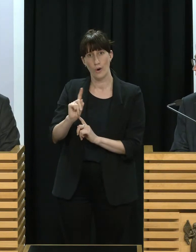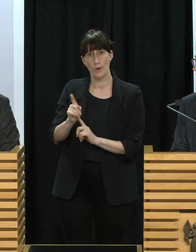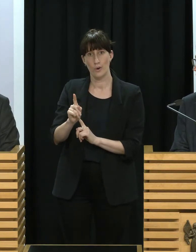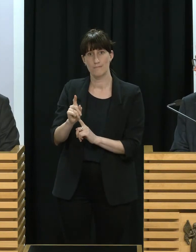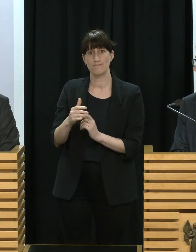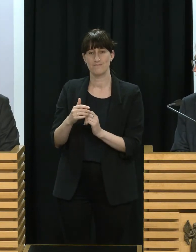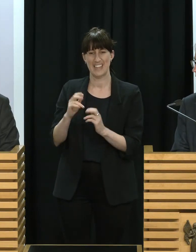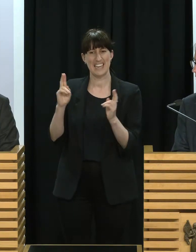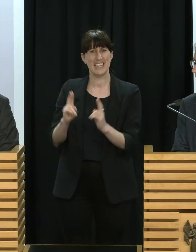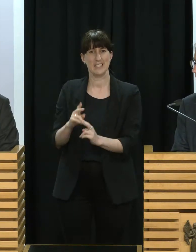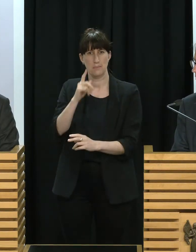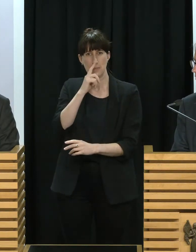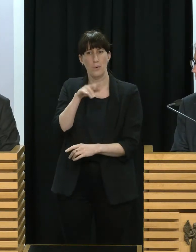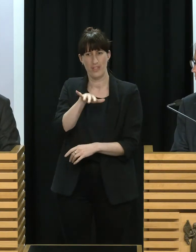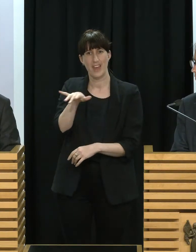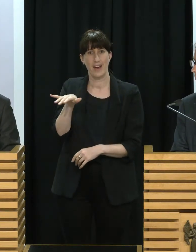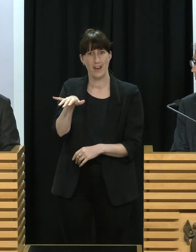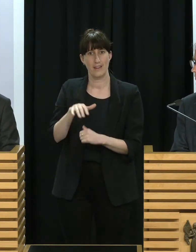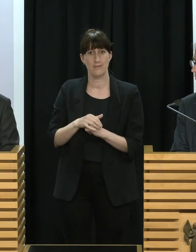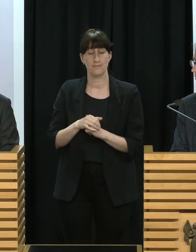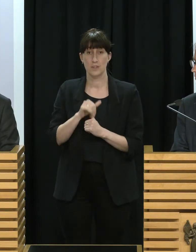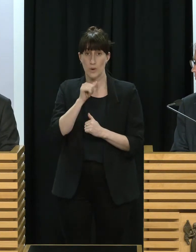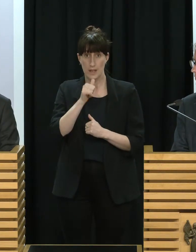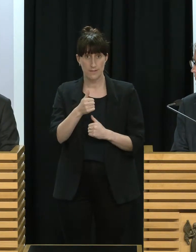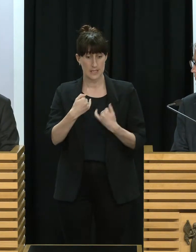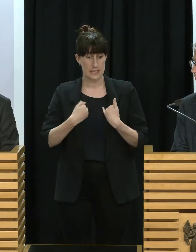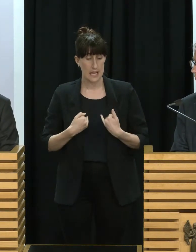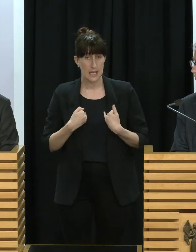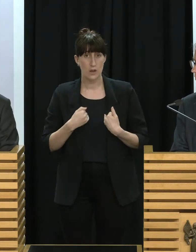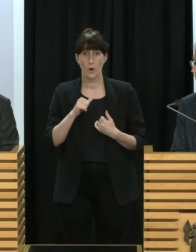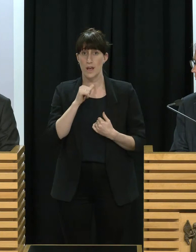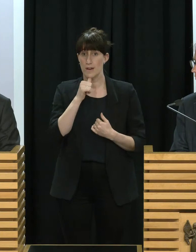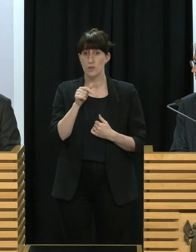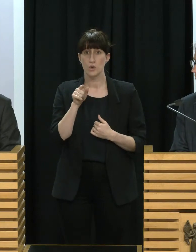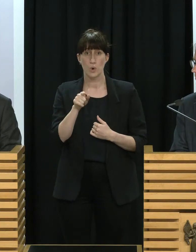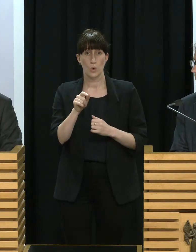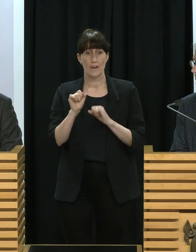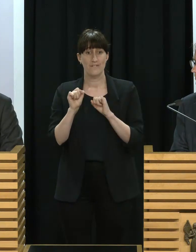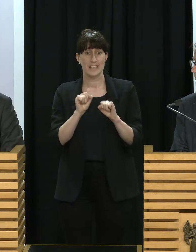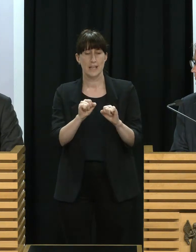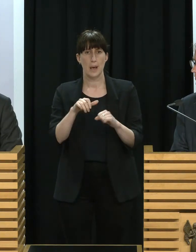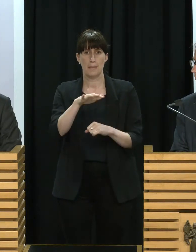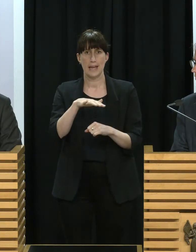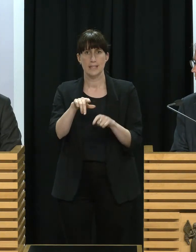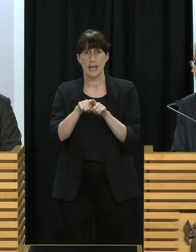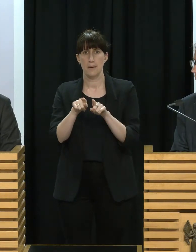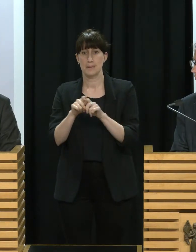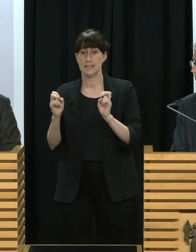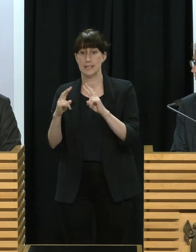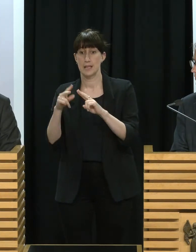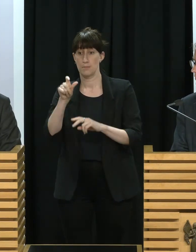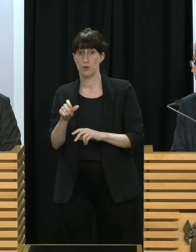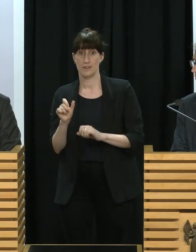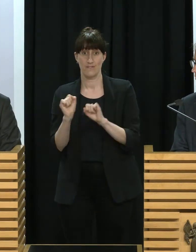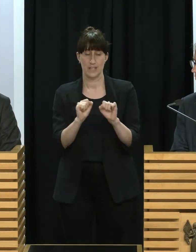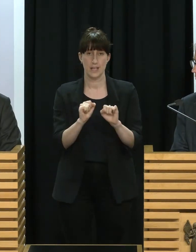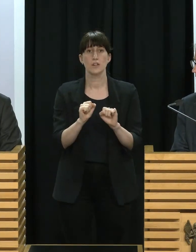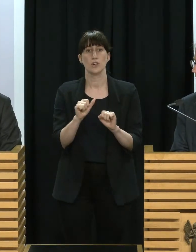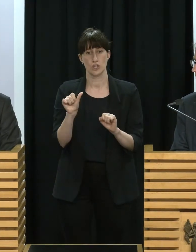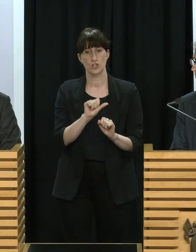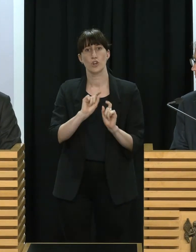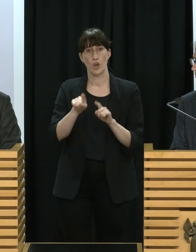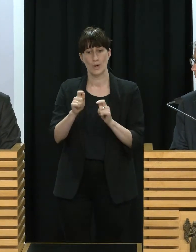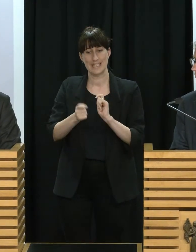to get a test if they're symptomatic or if they've been at a location of interest. Wait times are reasonably low. There's